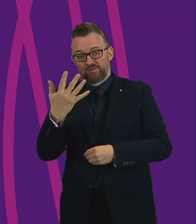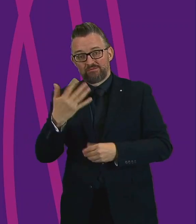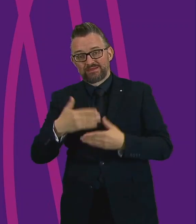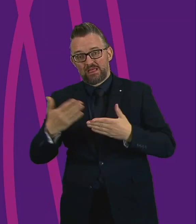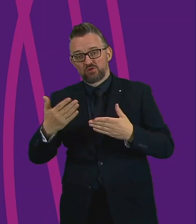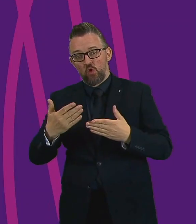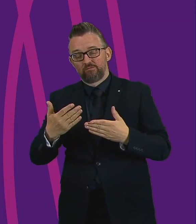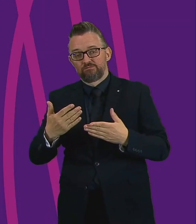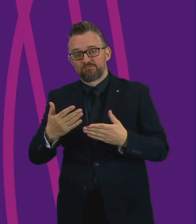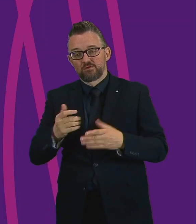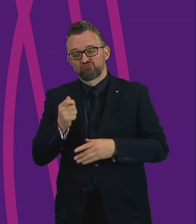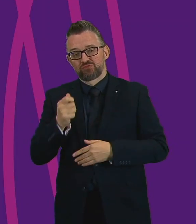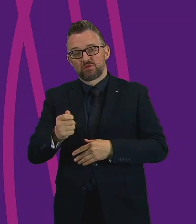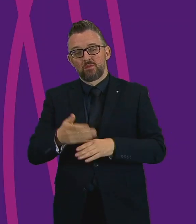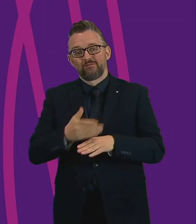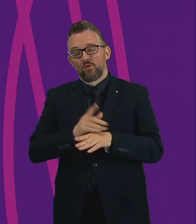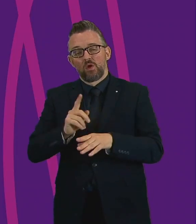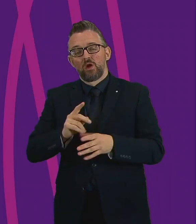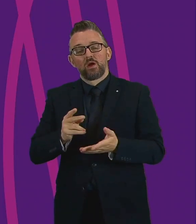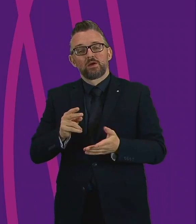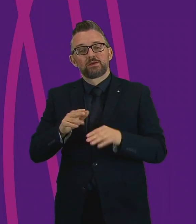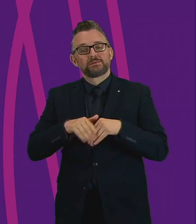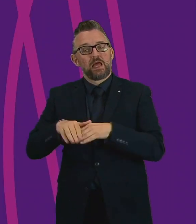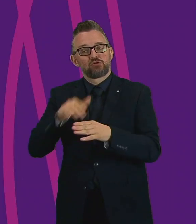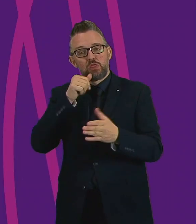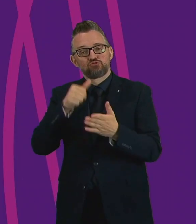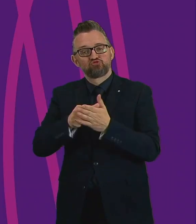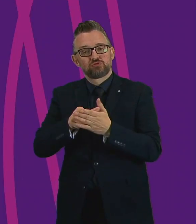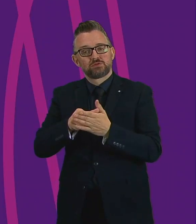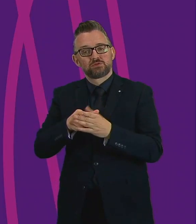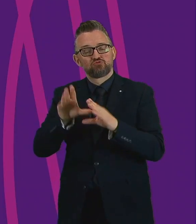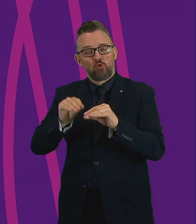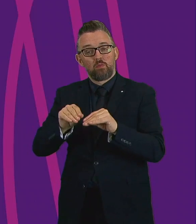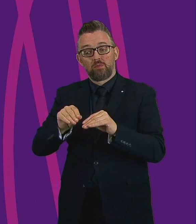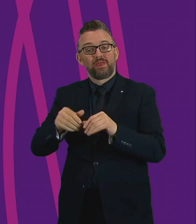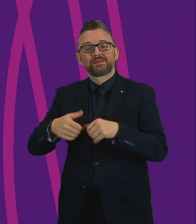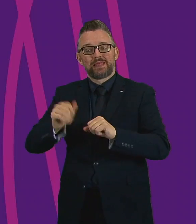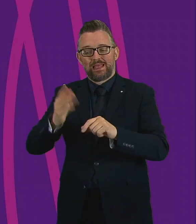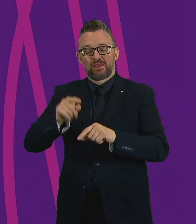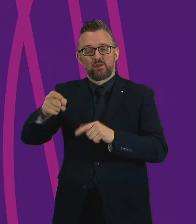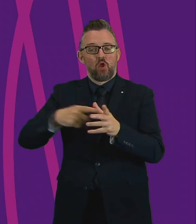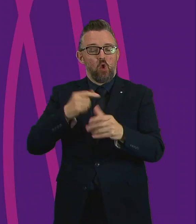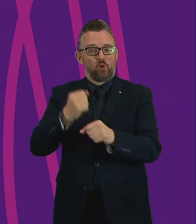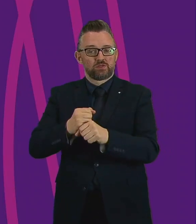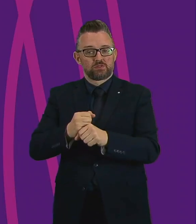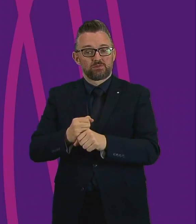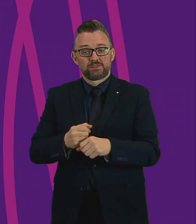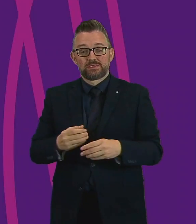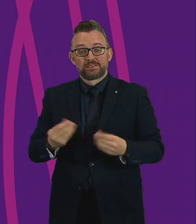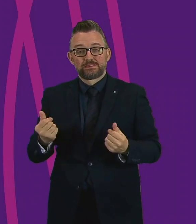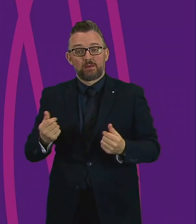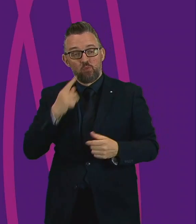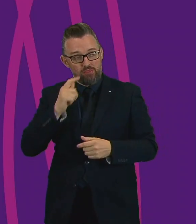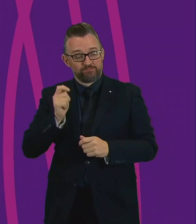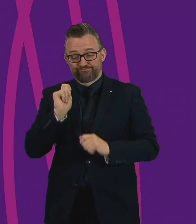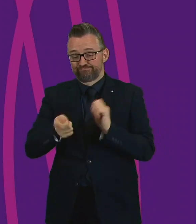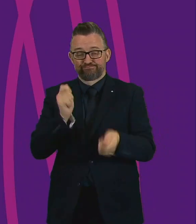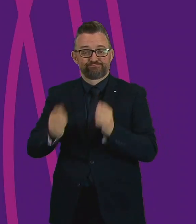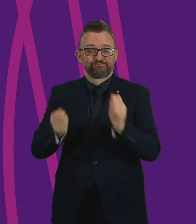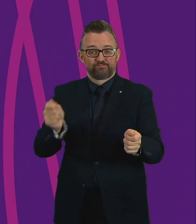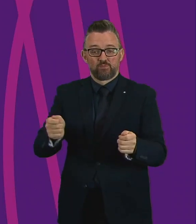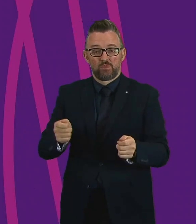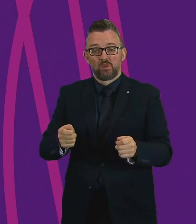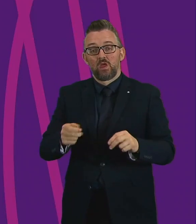redundancy before national insurance and pension contributions resume on the 1st of August. Sadly, some will issue those notices.